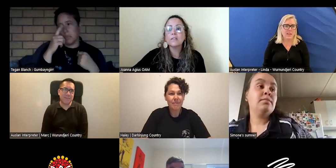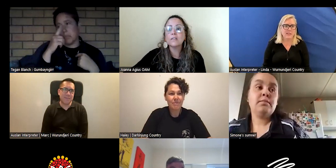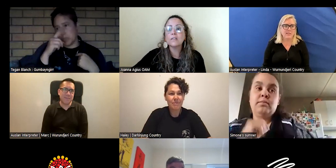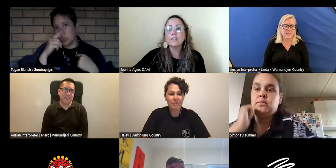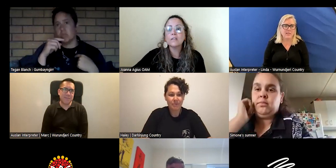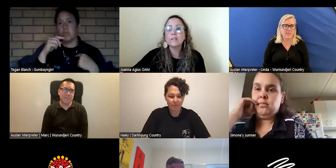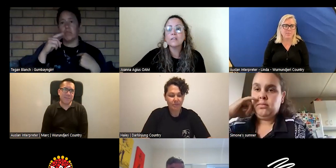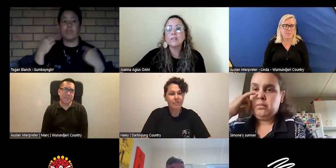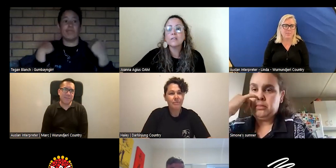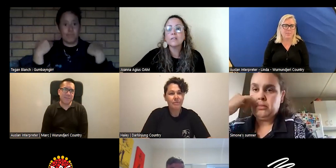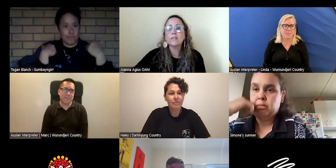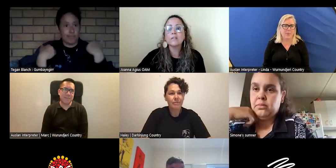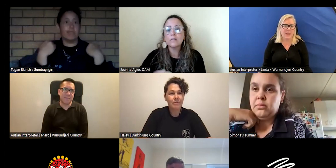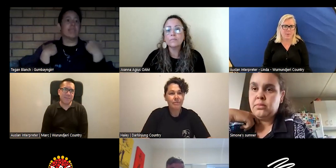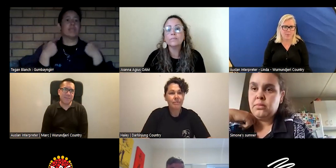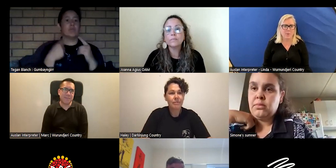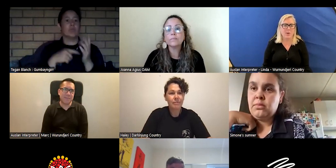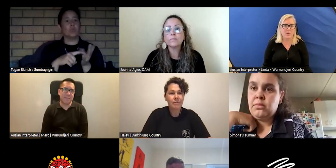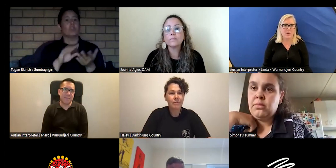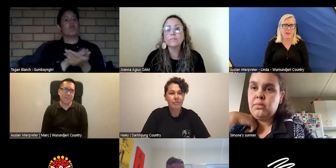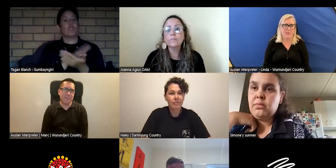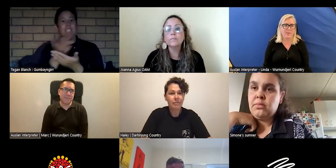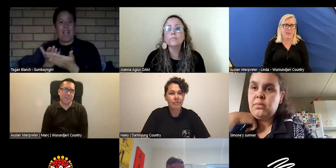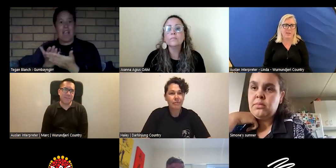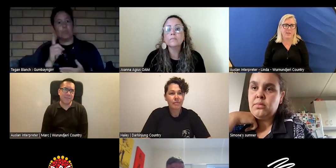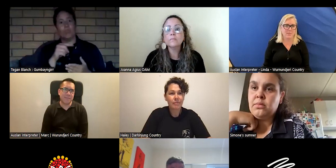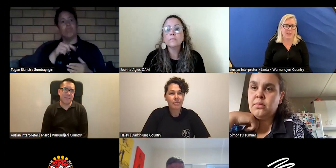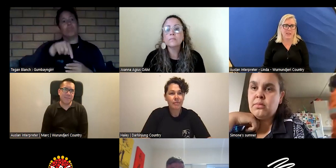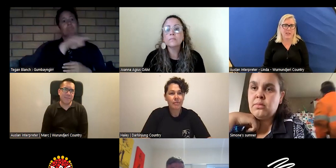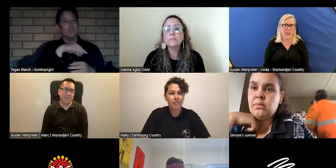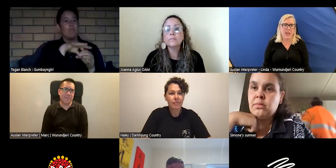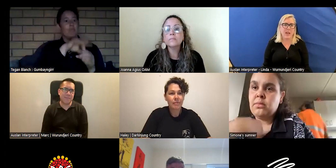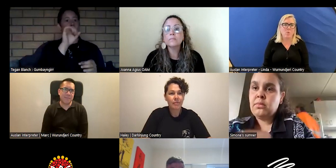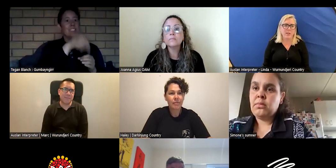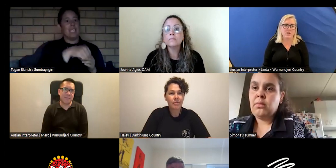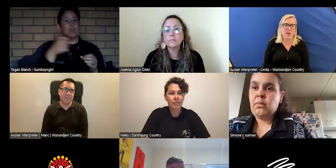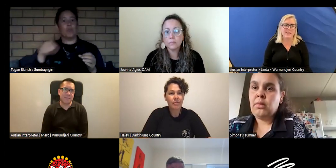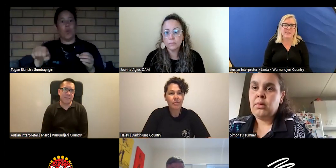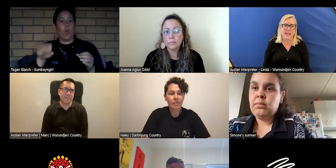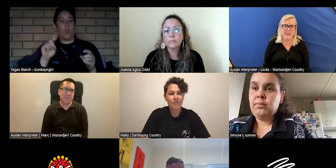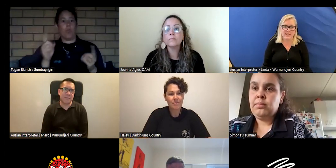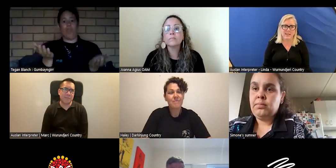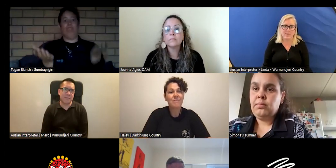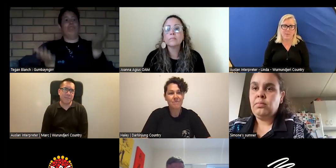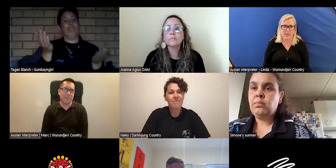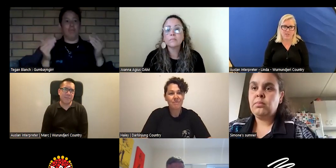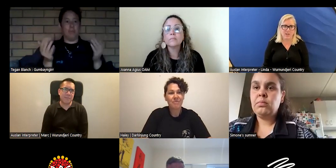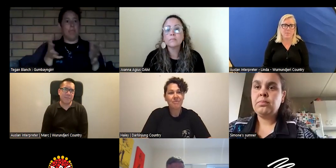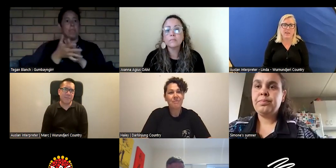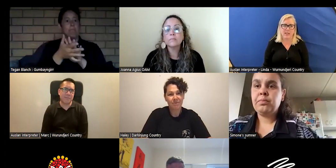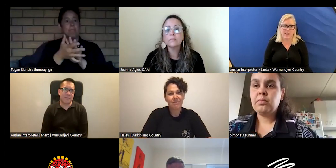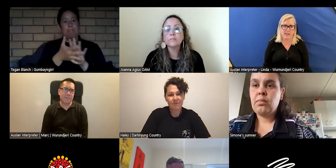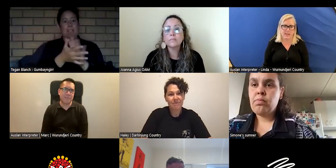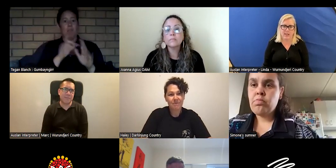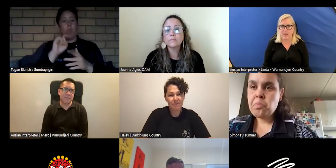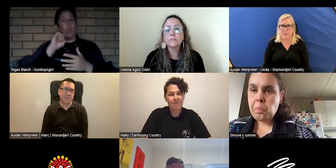Yeah, there's lots of people who have come up to me and wanted translated information